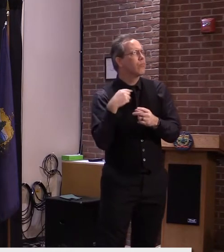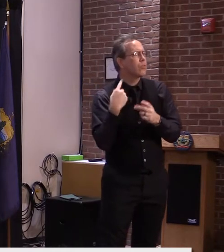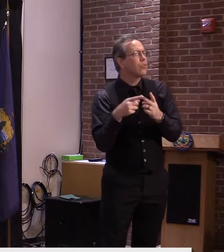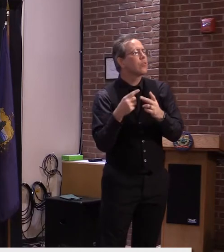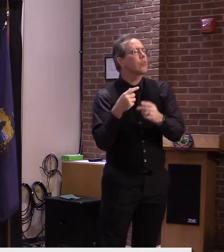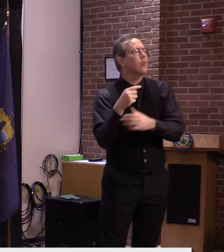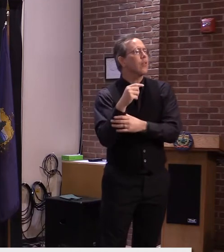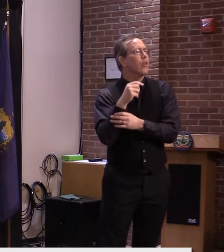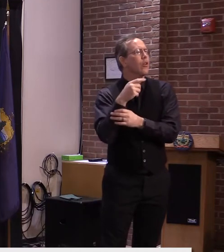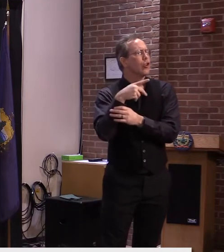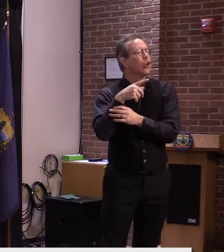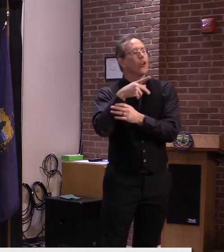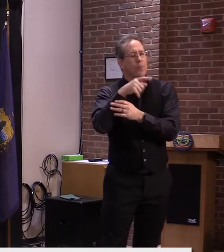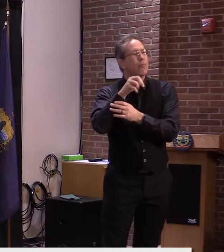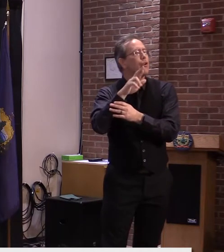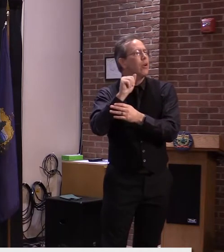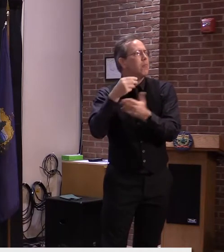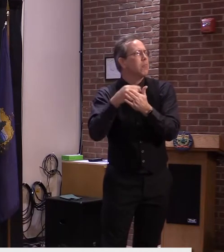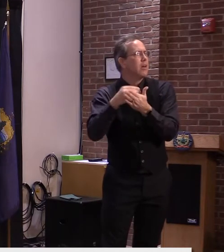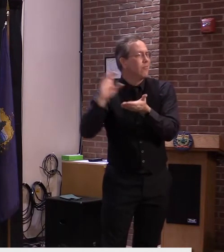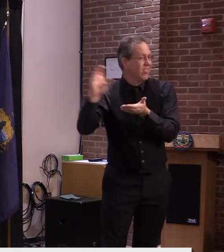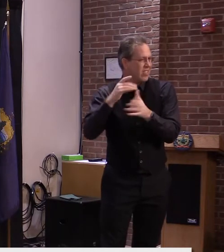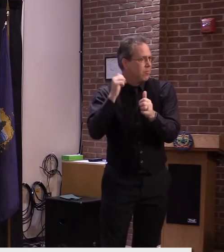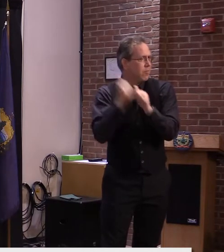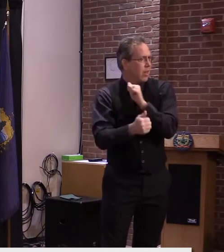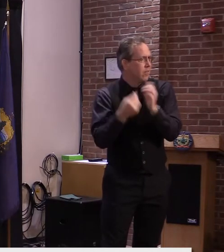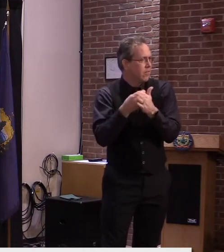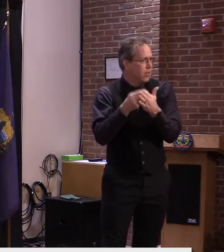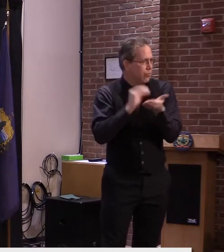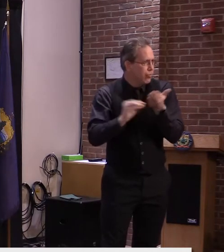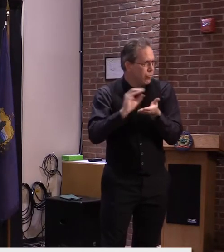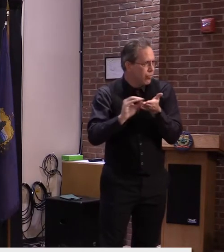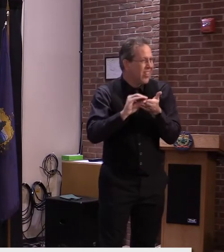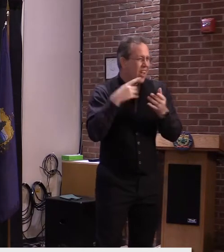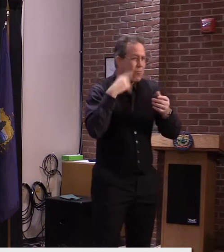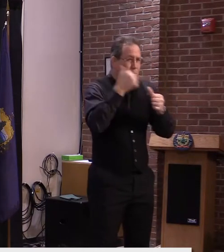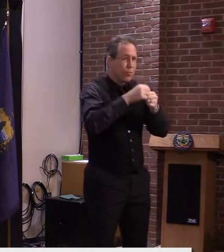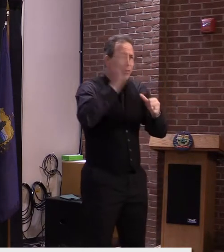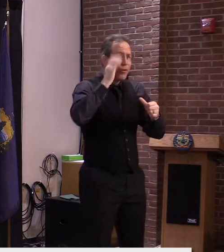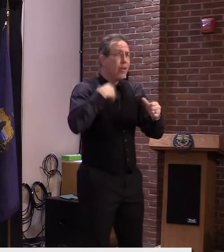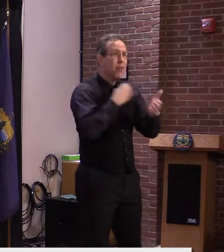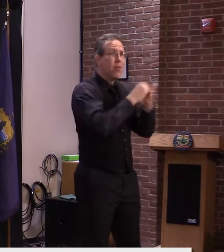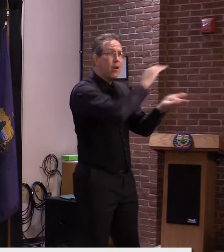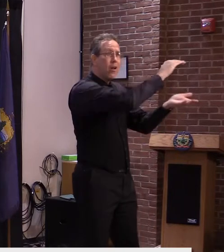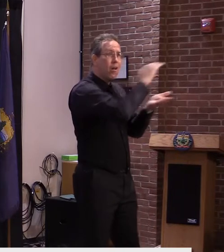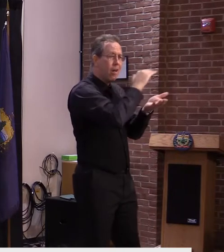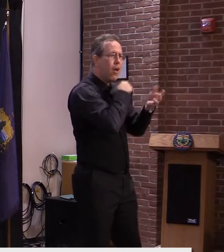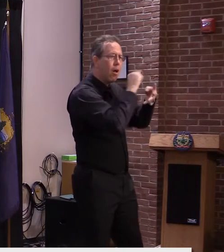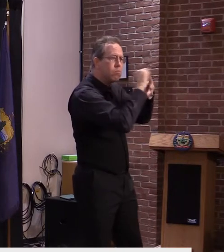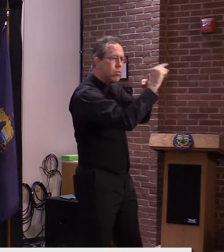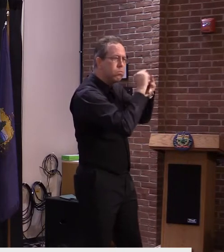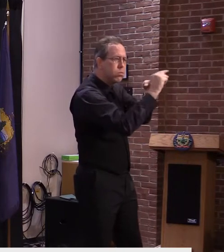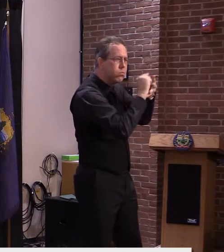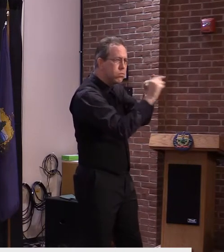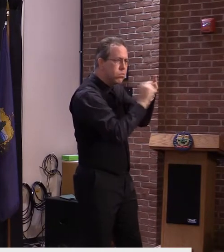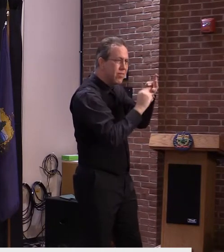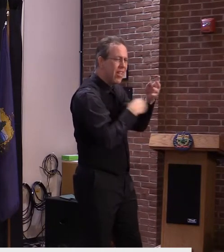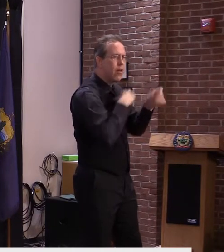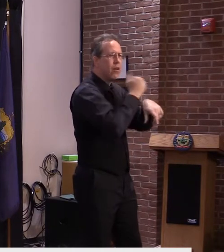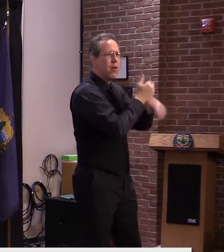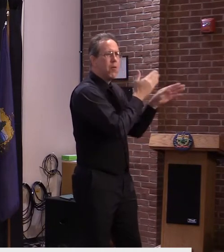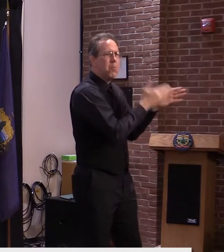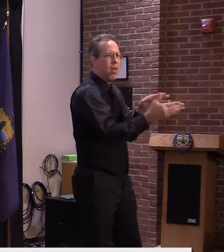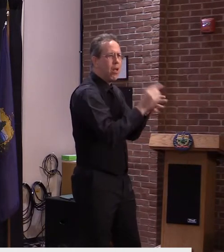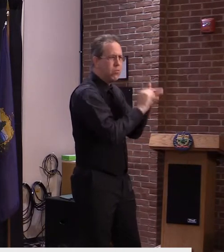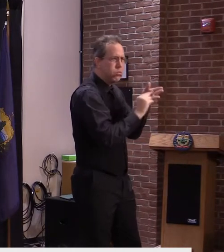money for transformative, tangible initiatives. This plan does exactly that, and it's the type of project that will